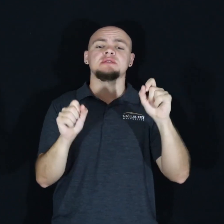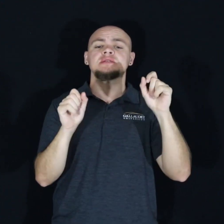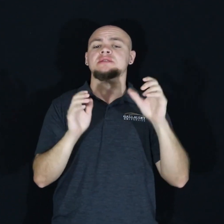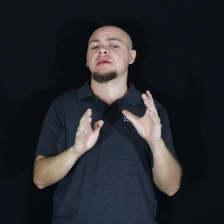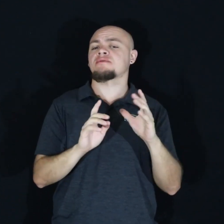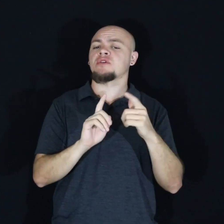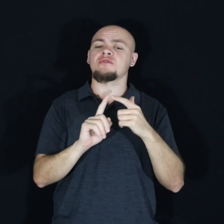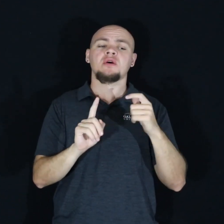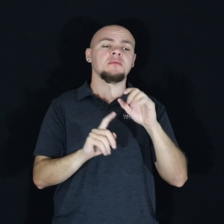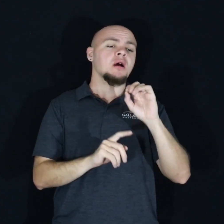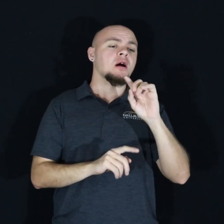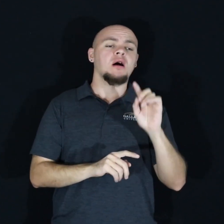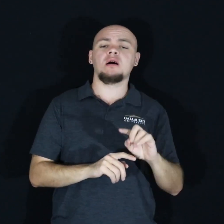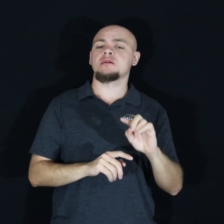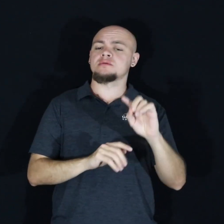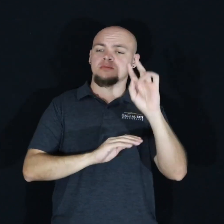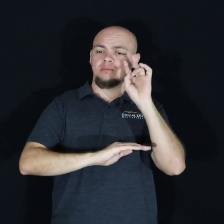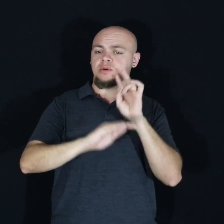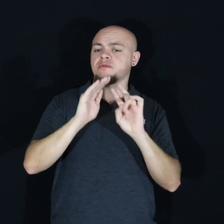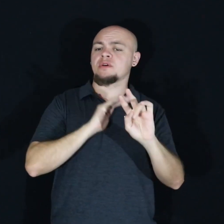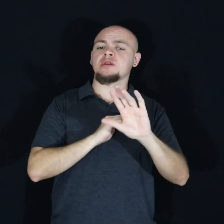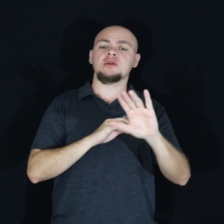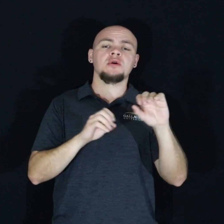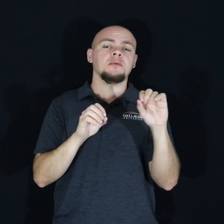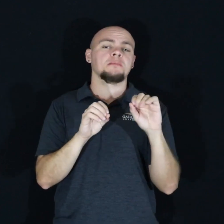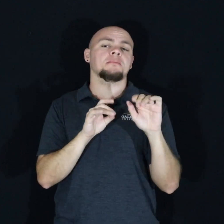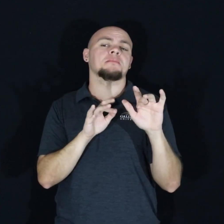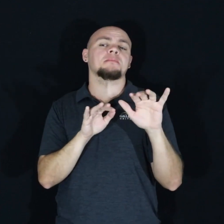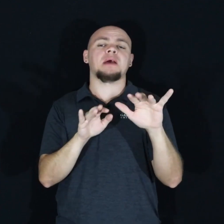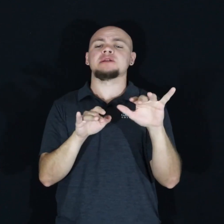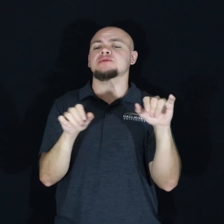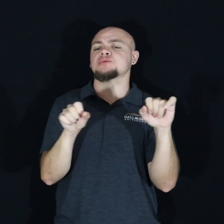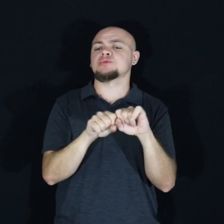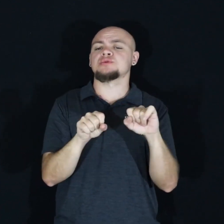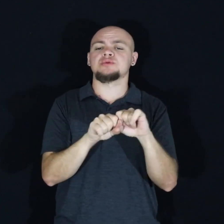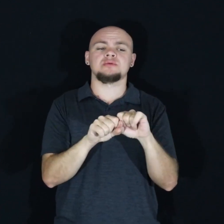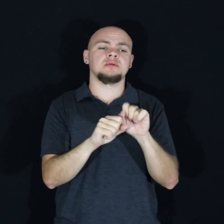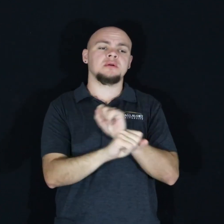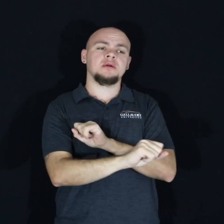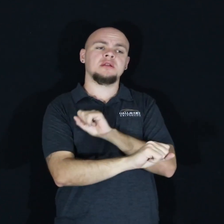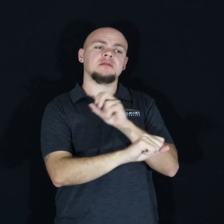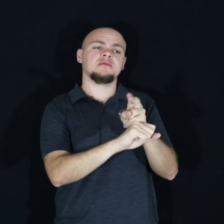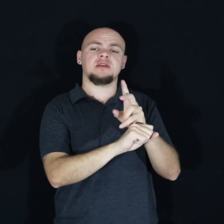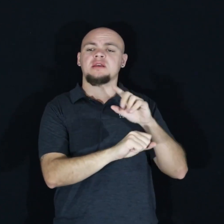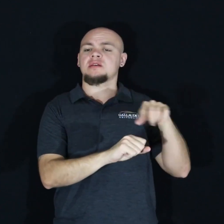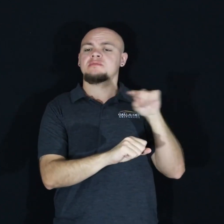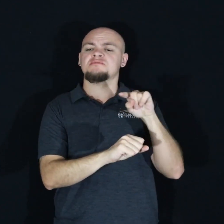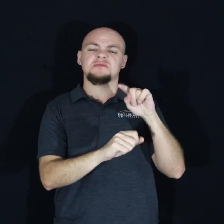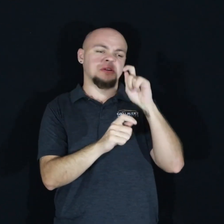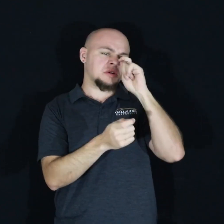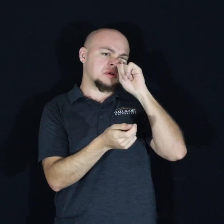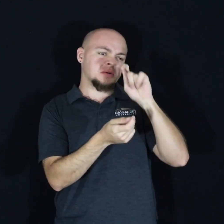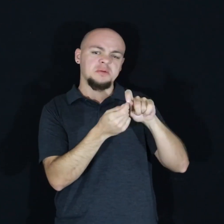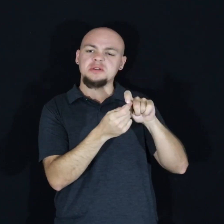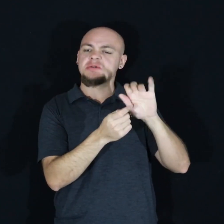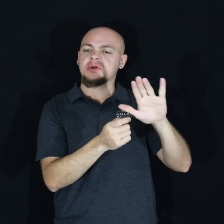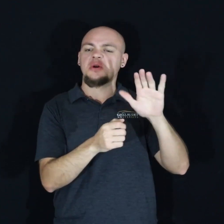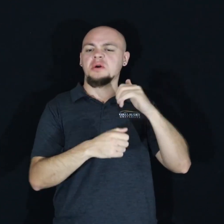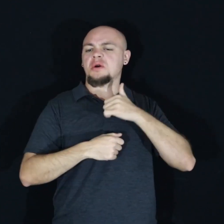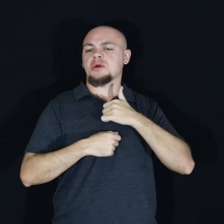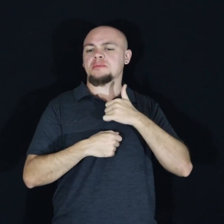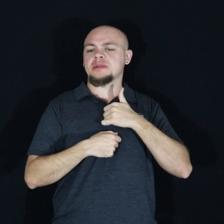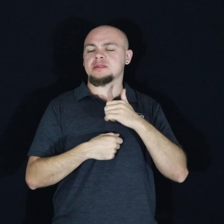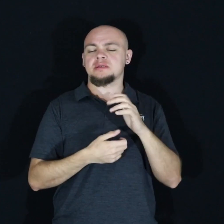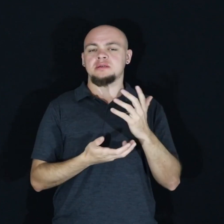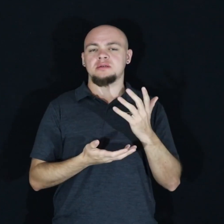the prophecy foretold. Use your magic slippers to defeat the computer-generated armies of the Wicked Witch." But that's